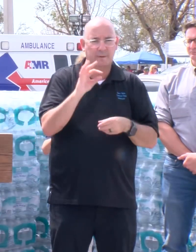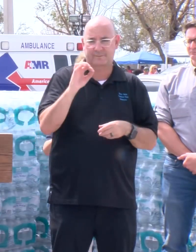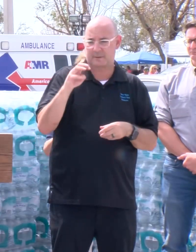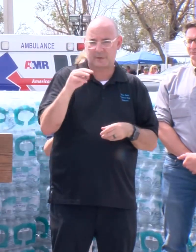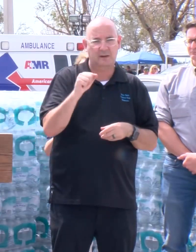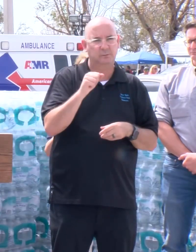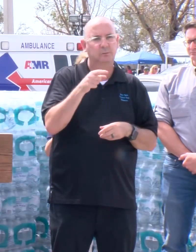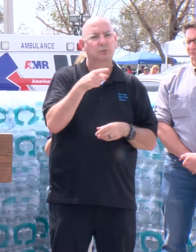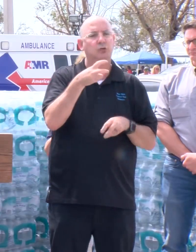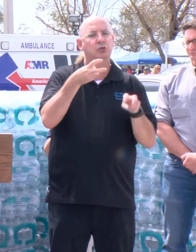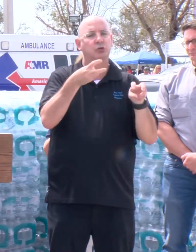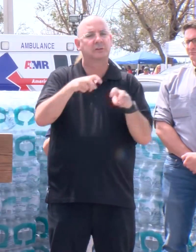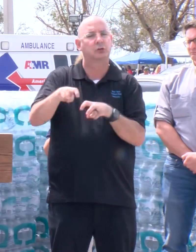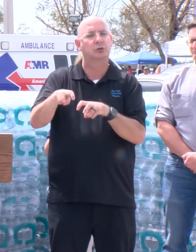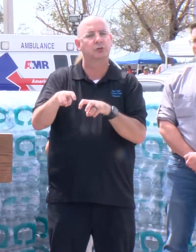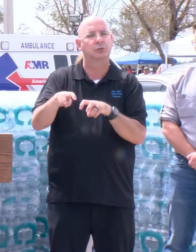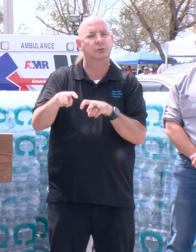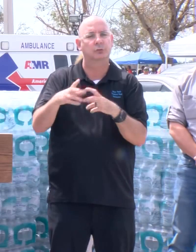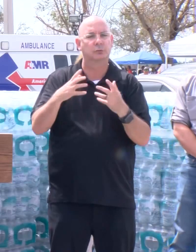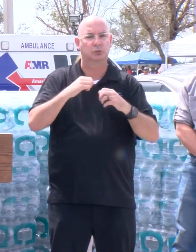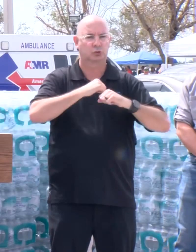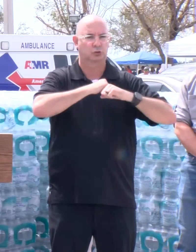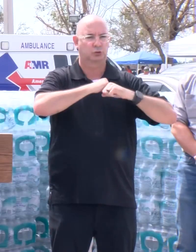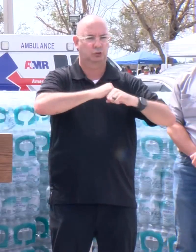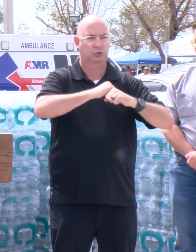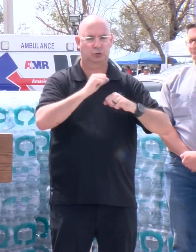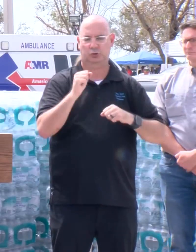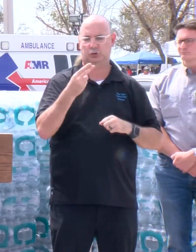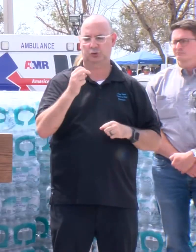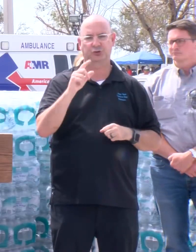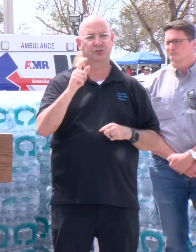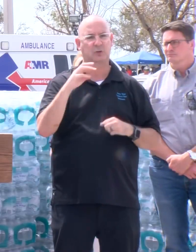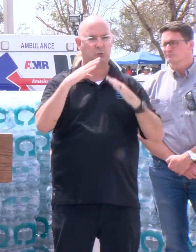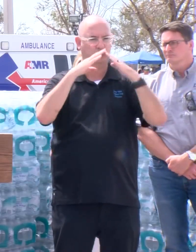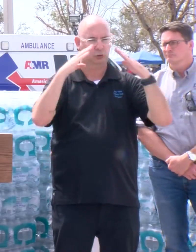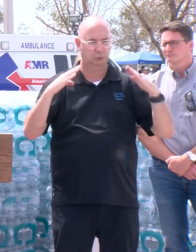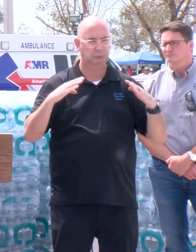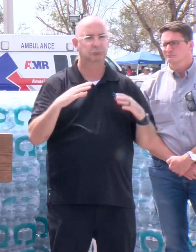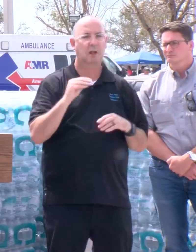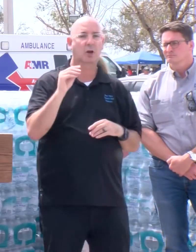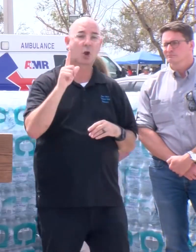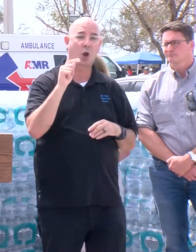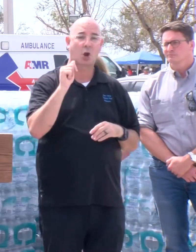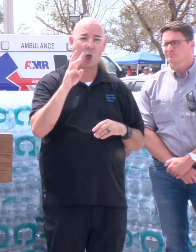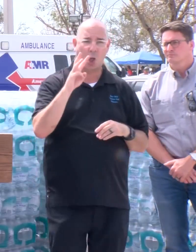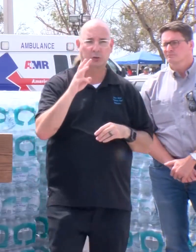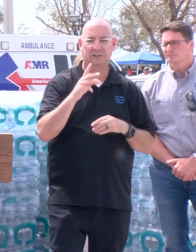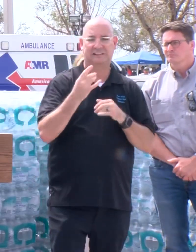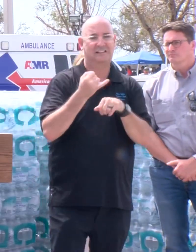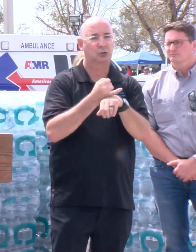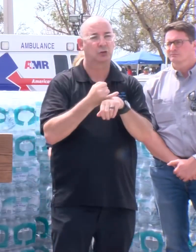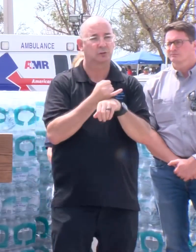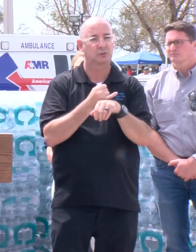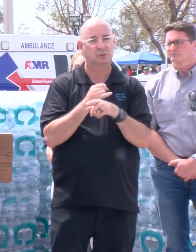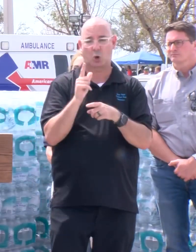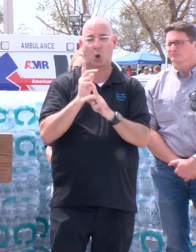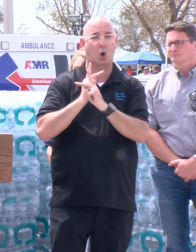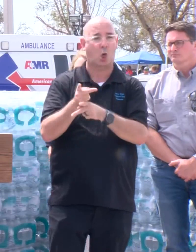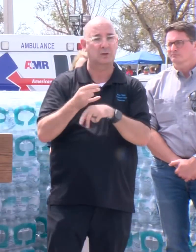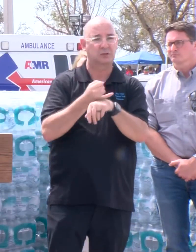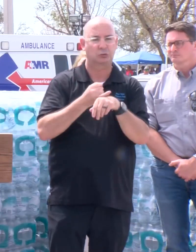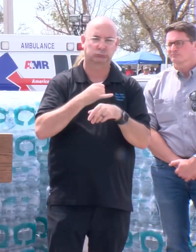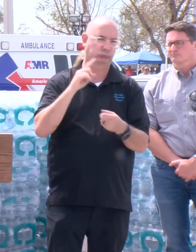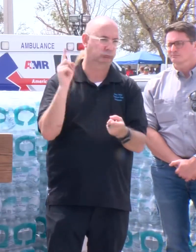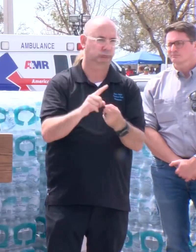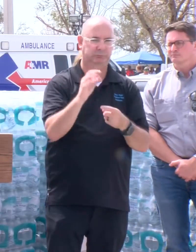and low-interest loans from the Small Business Administration. The governor has already talked about low-interest loans with SBA and obviously what's available in Secretary